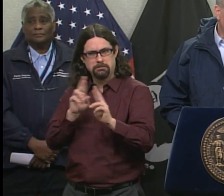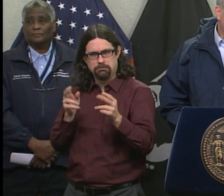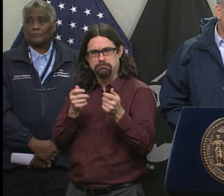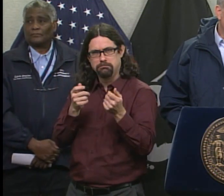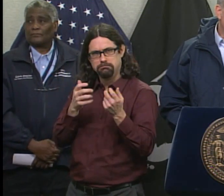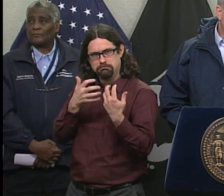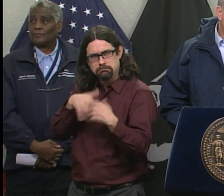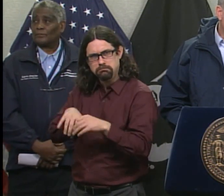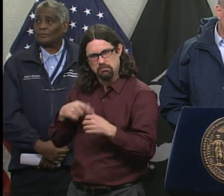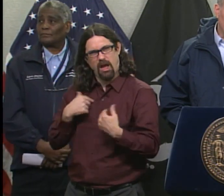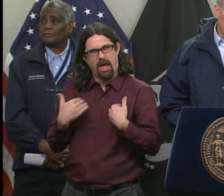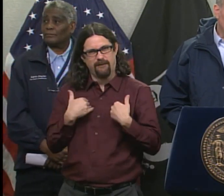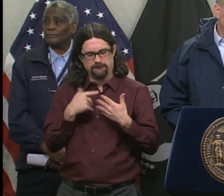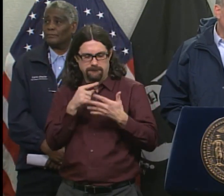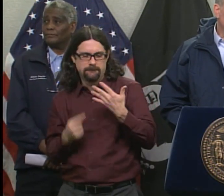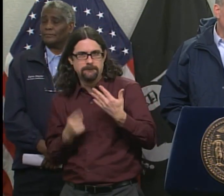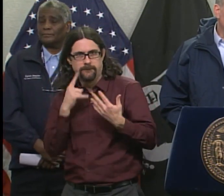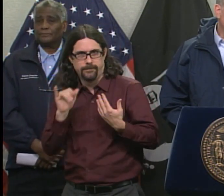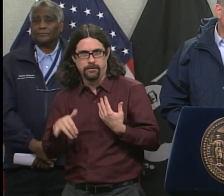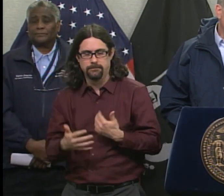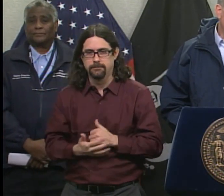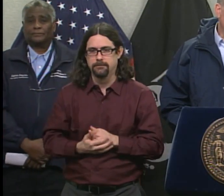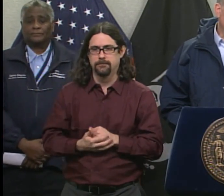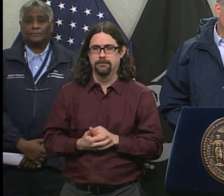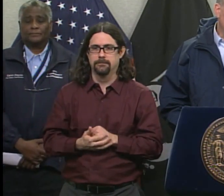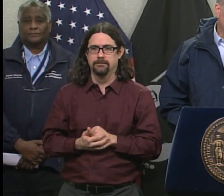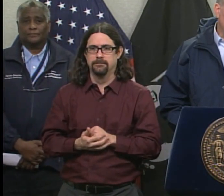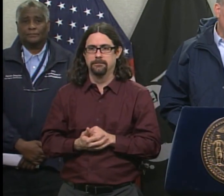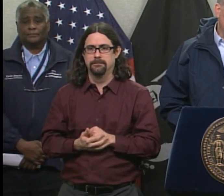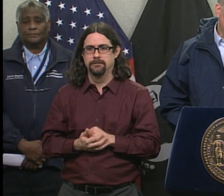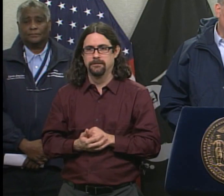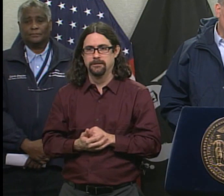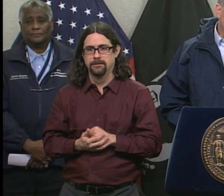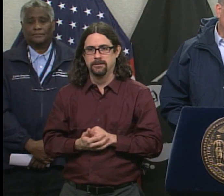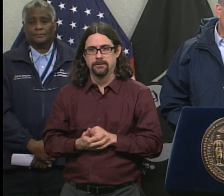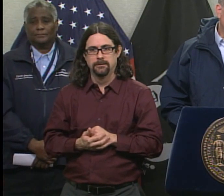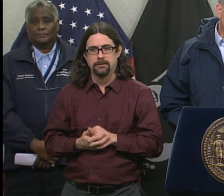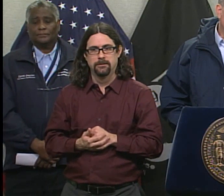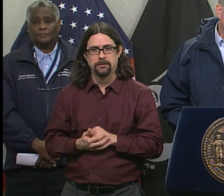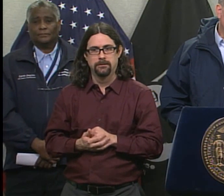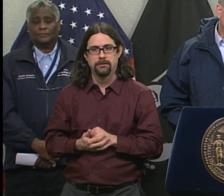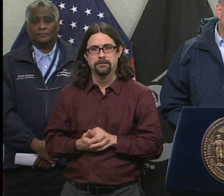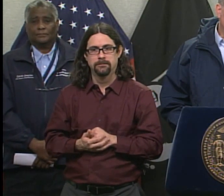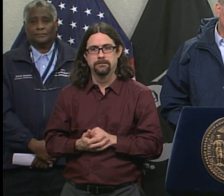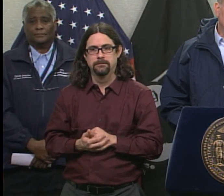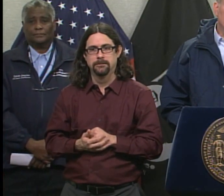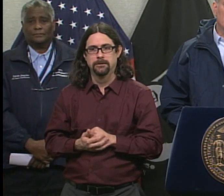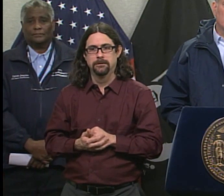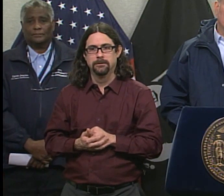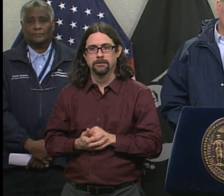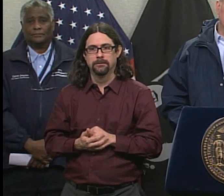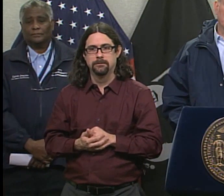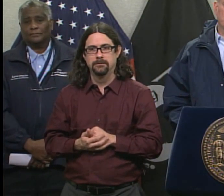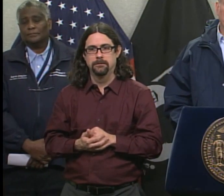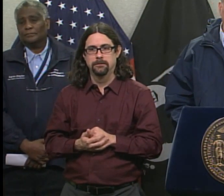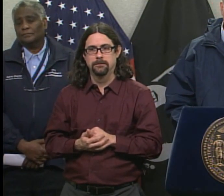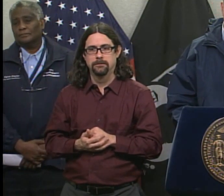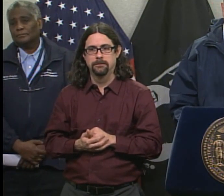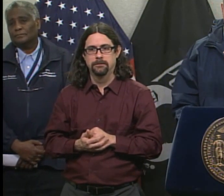storms like this year. If we get 1 or 2 big ones a year, we can handle it. But right now, we're certainly within our snow budget.